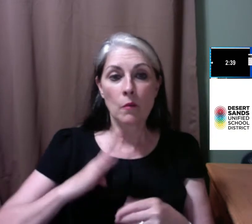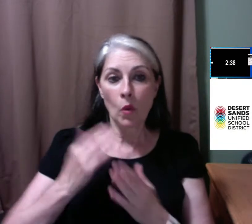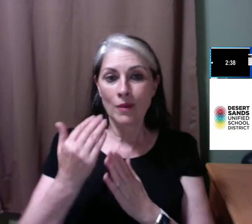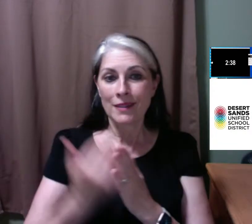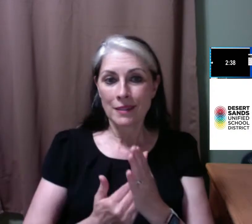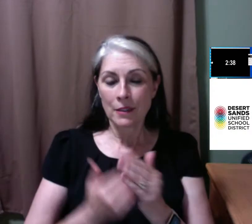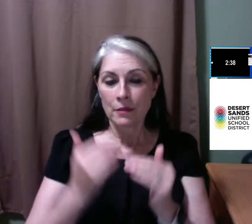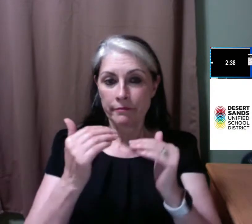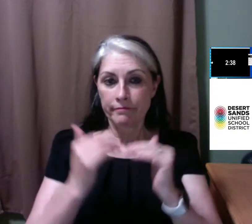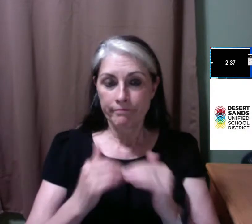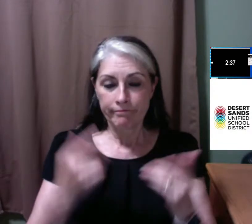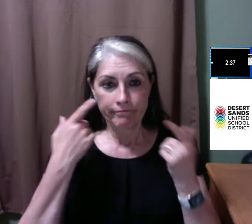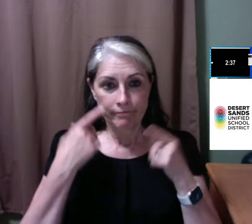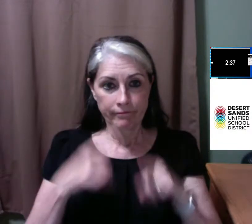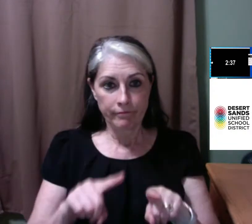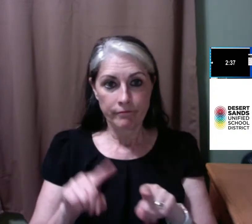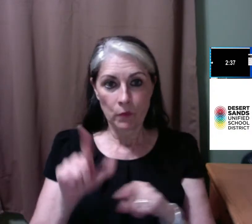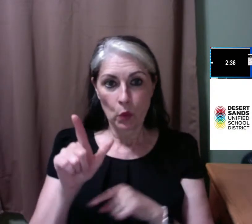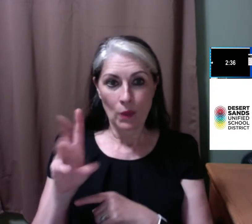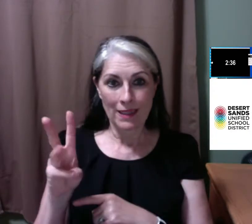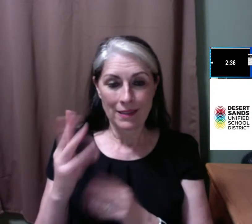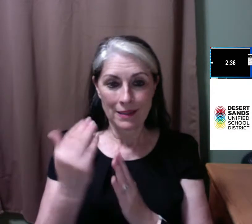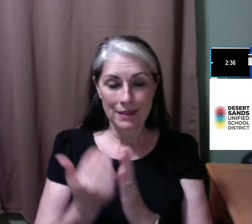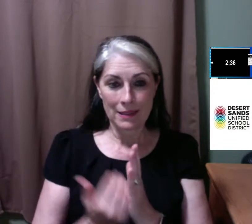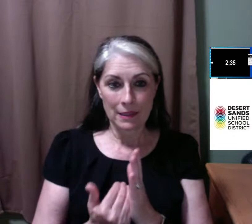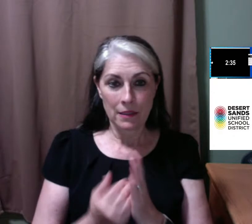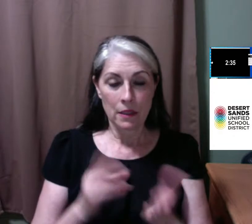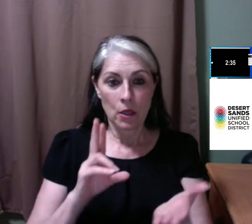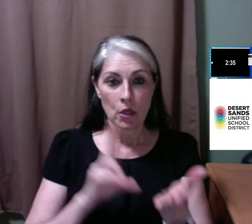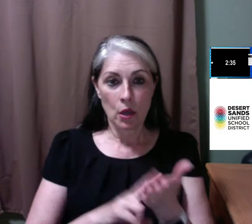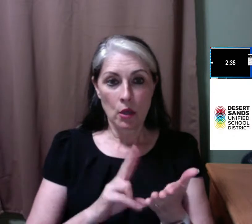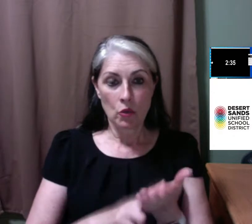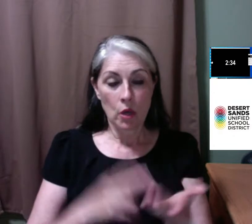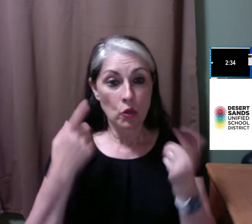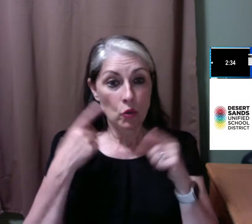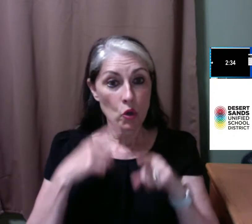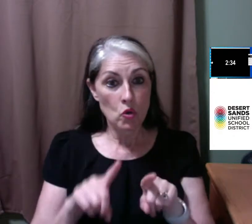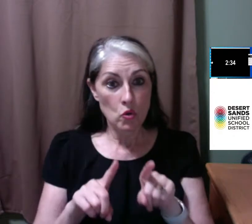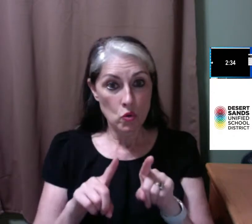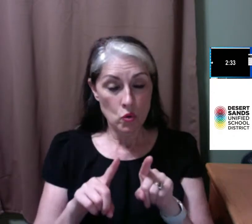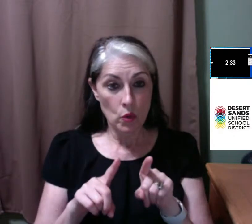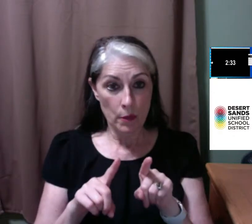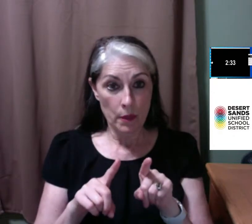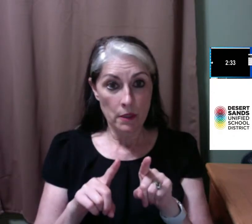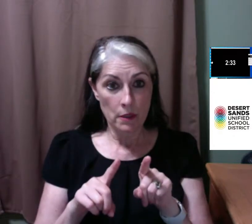under consent item 26, are contractor agreements,